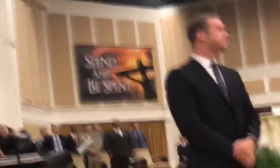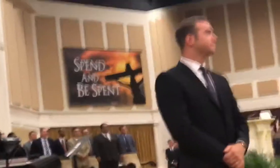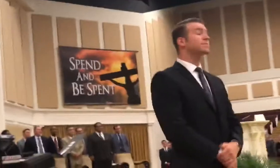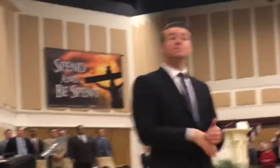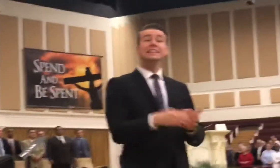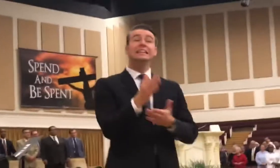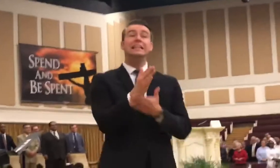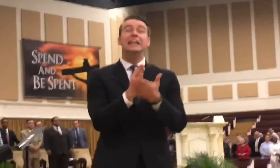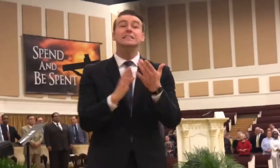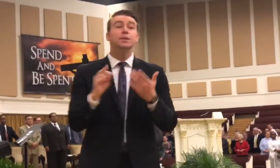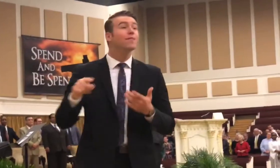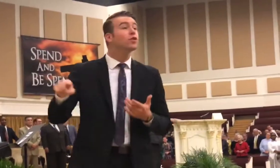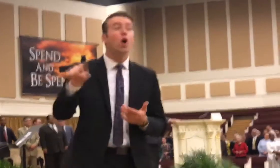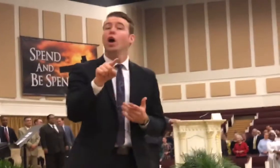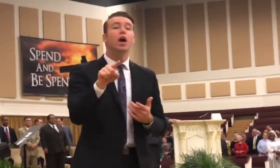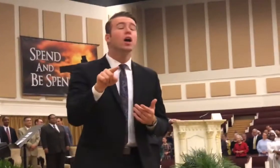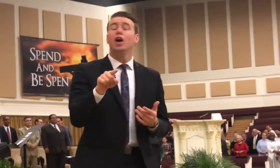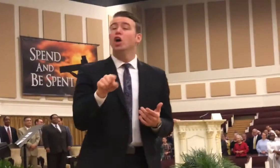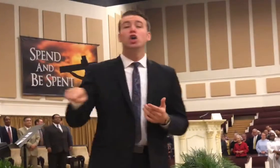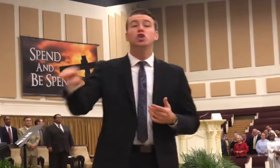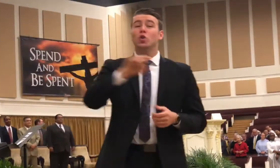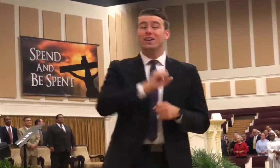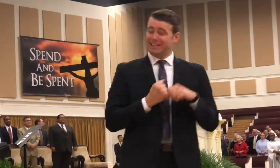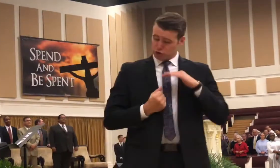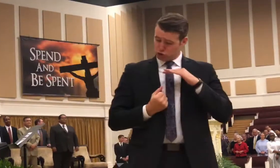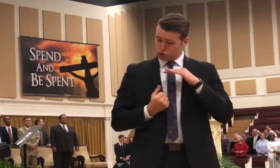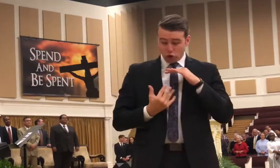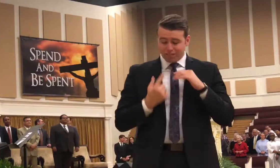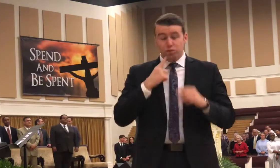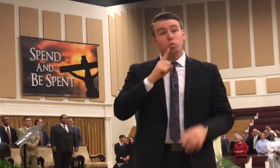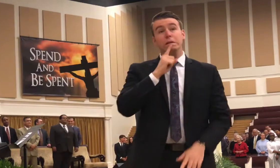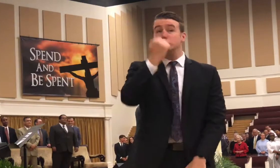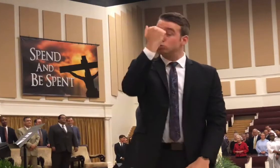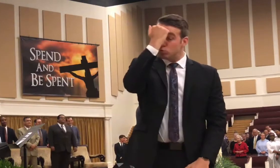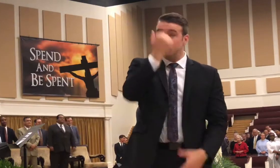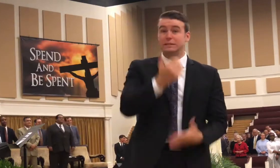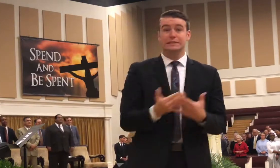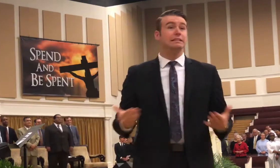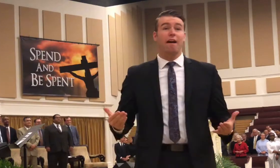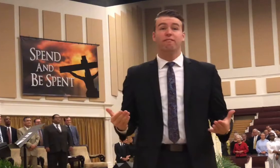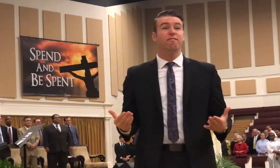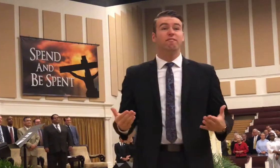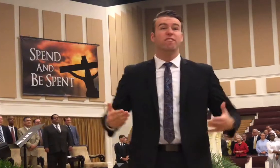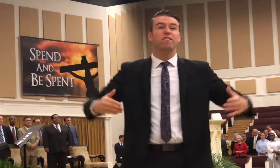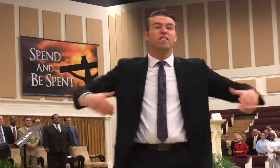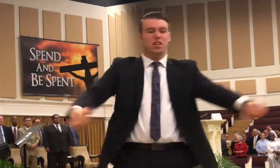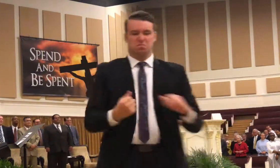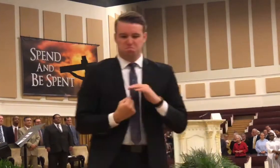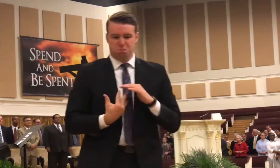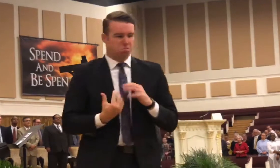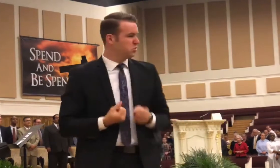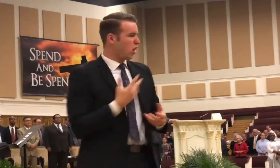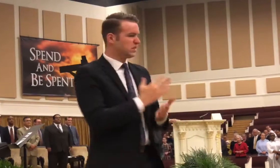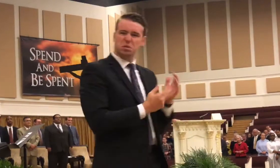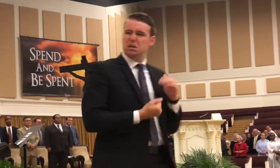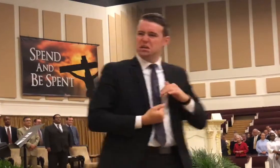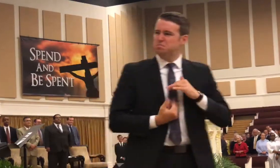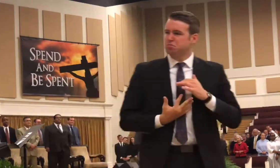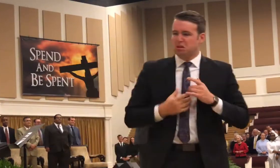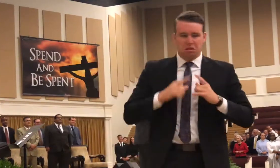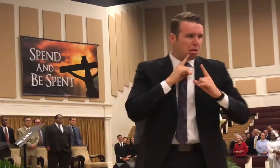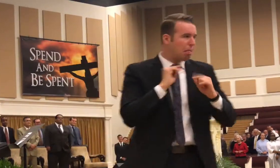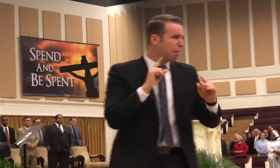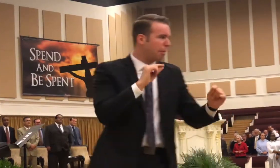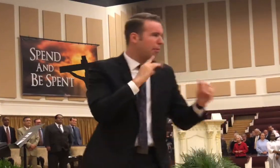Some of y'all get stirred up over stupid stuff. You stir each other up. You go gossip to one